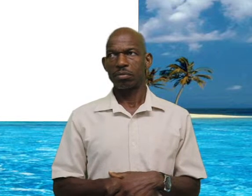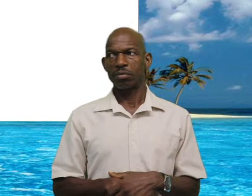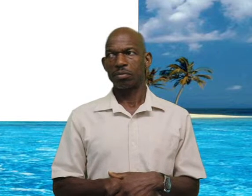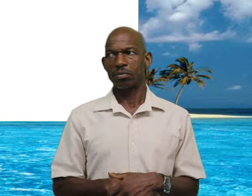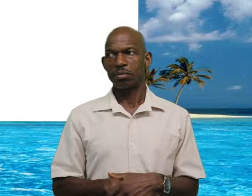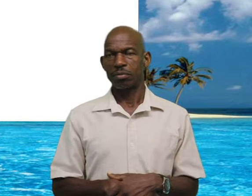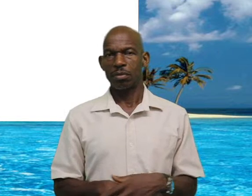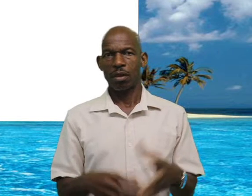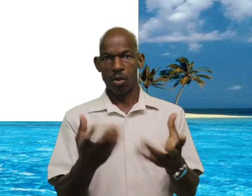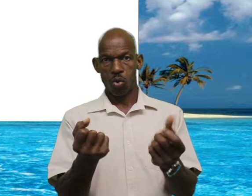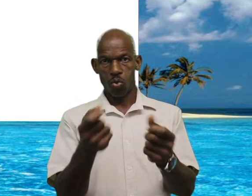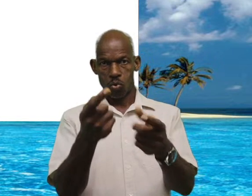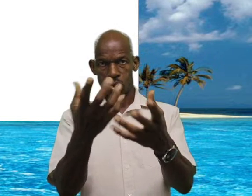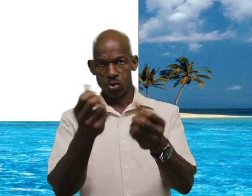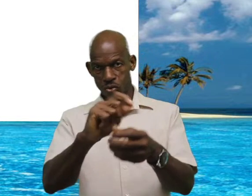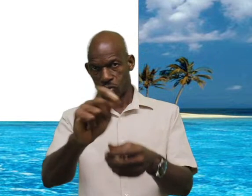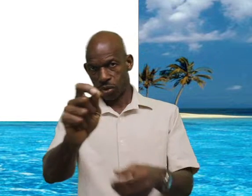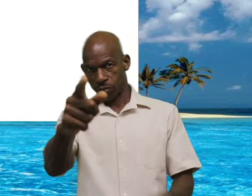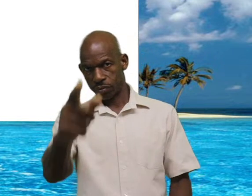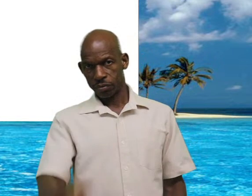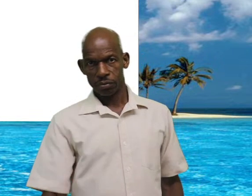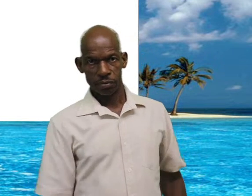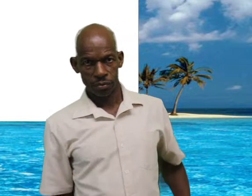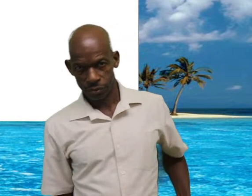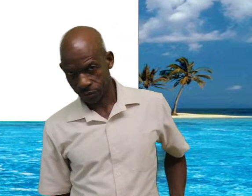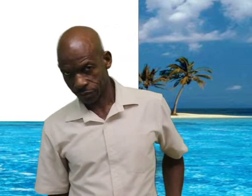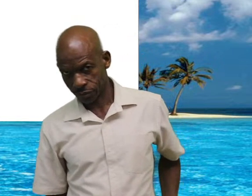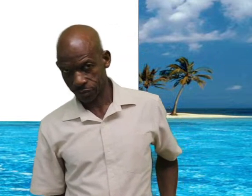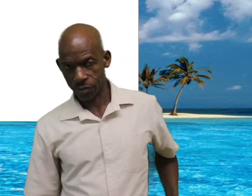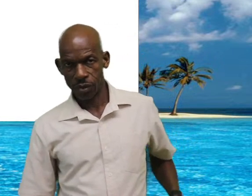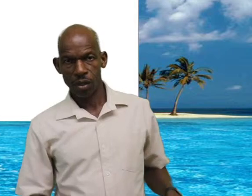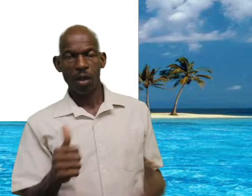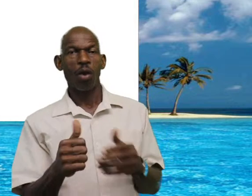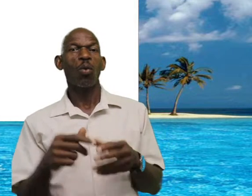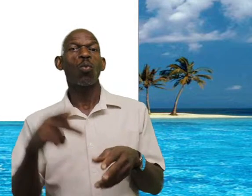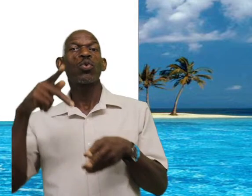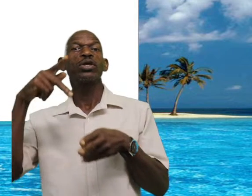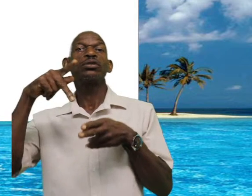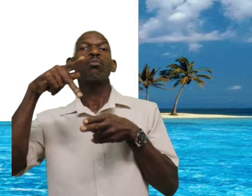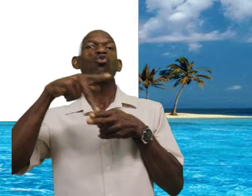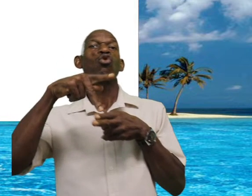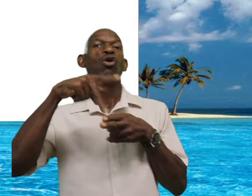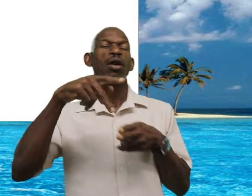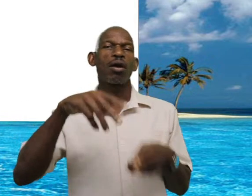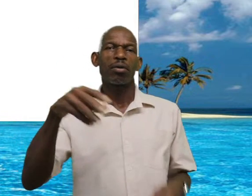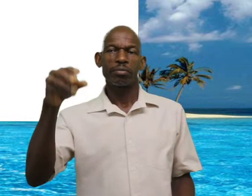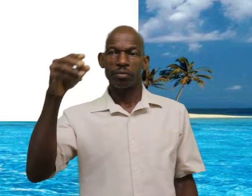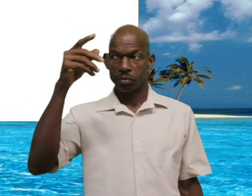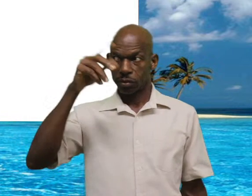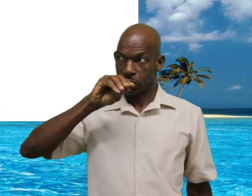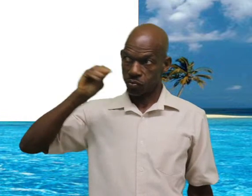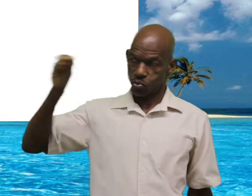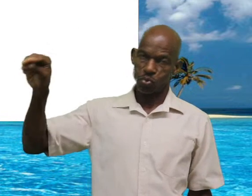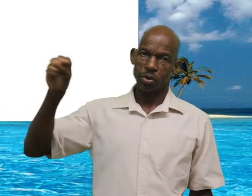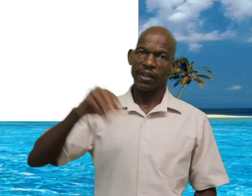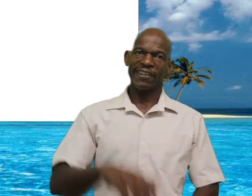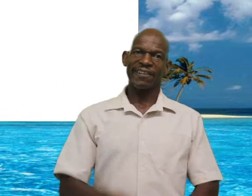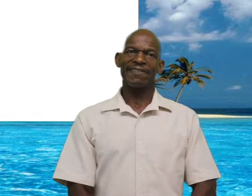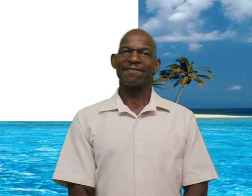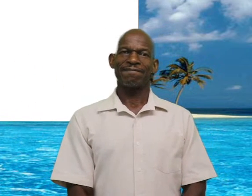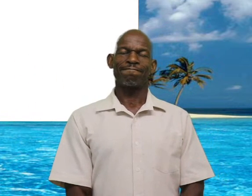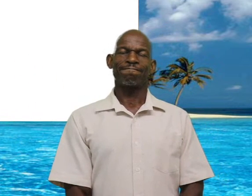So put in the pronoun there. So you have to choose which pronoun you're going to write there to replace the dogs.